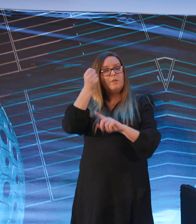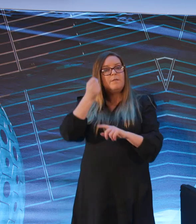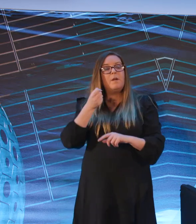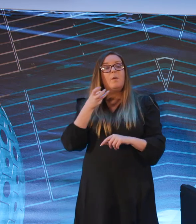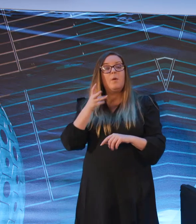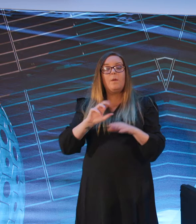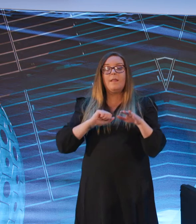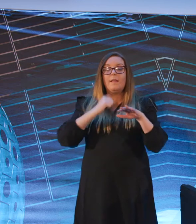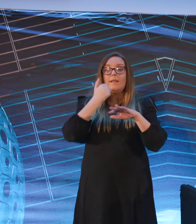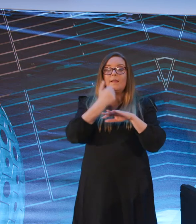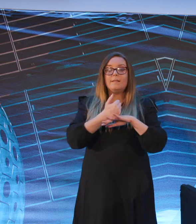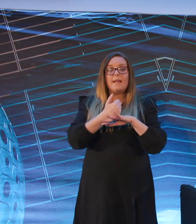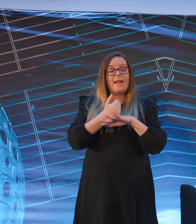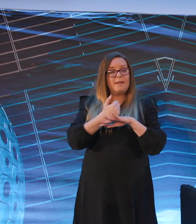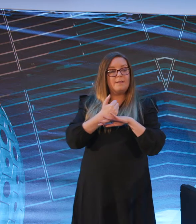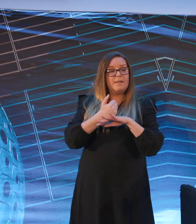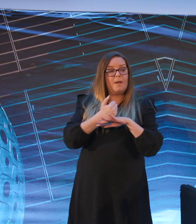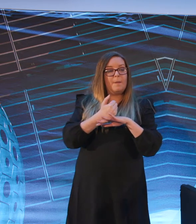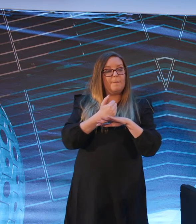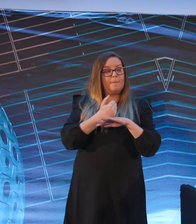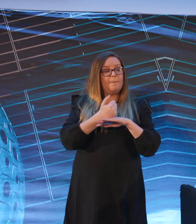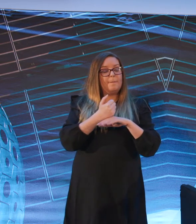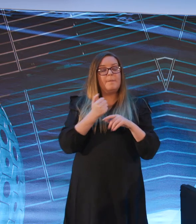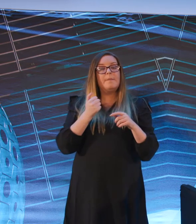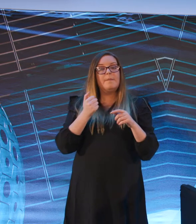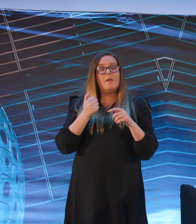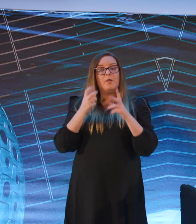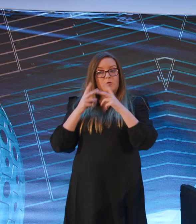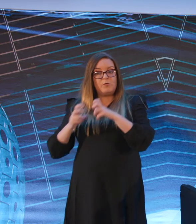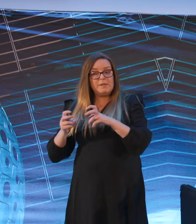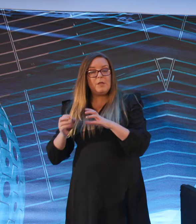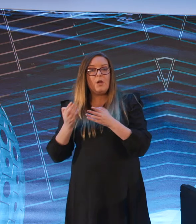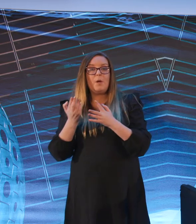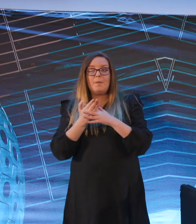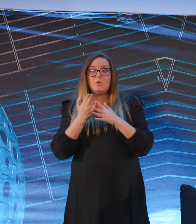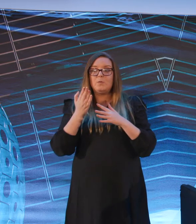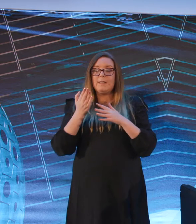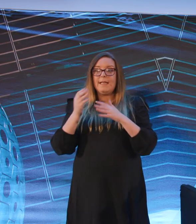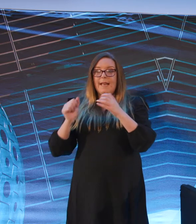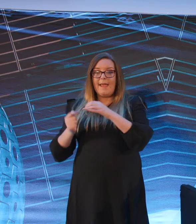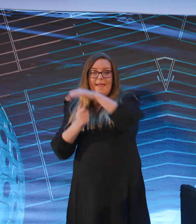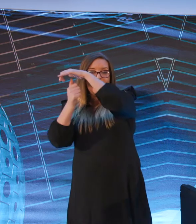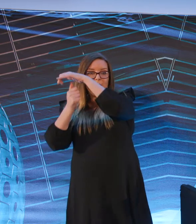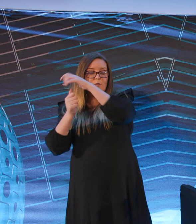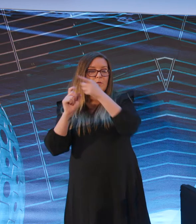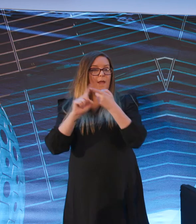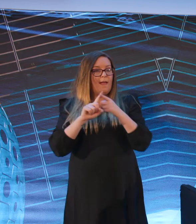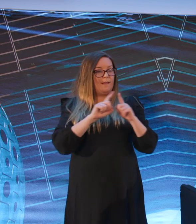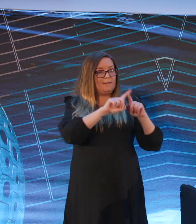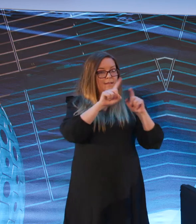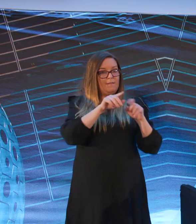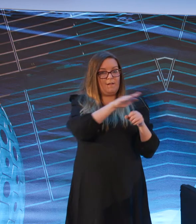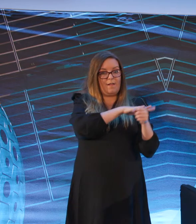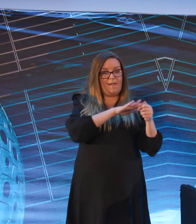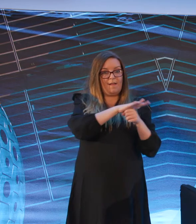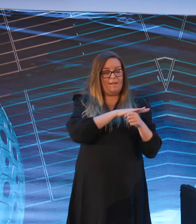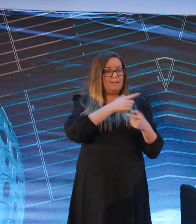interdisciplinary research futures institutes and drive progress in our priority areas of